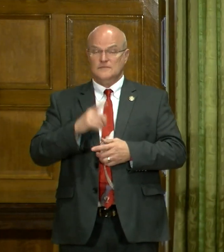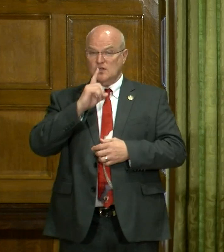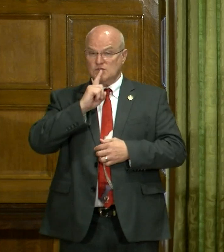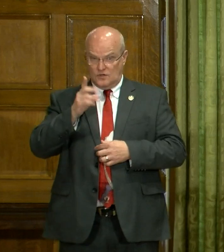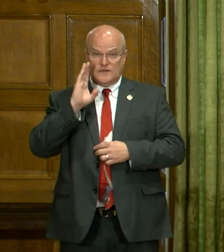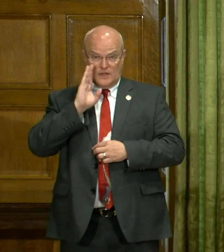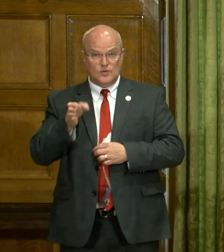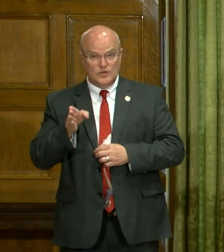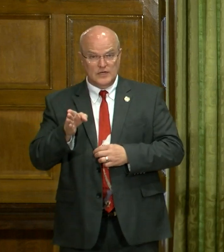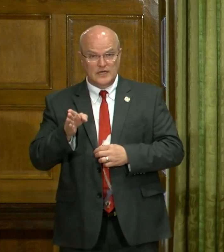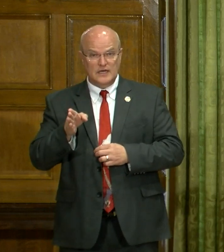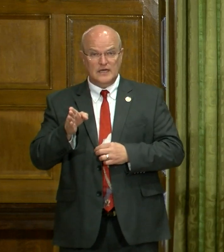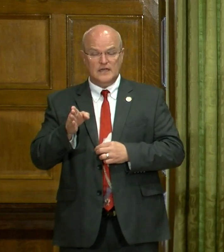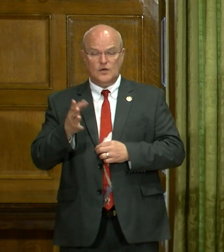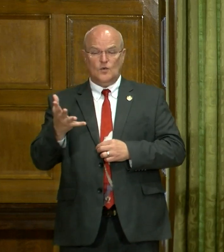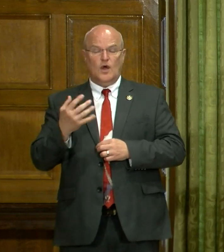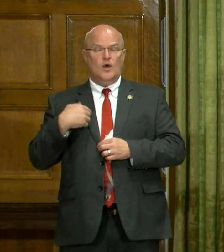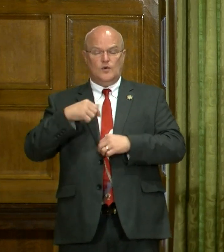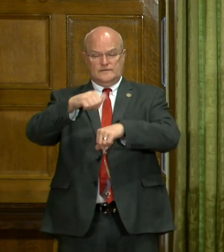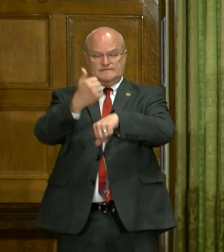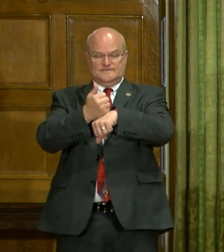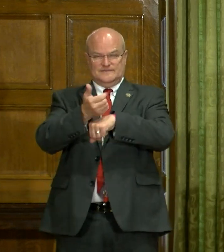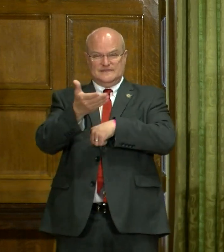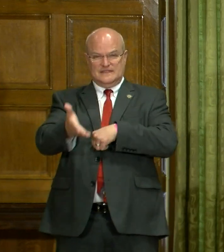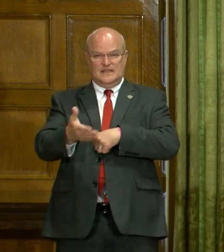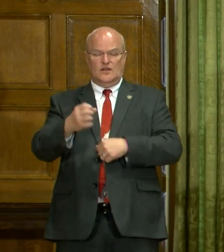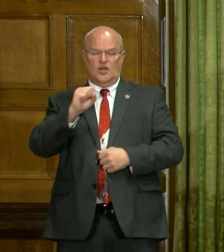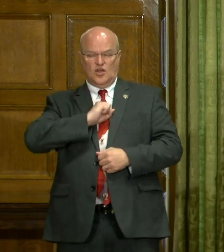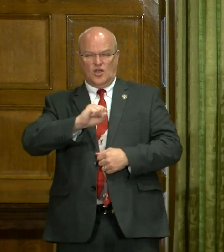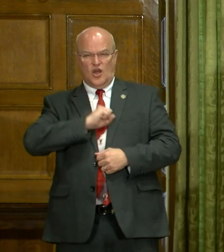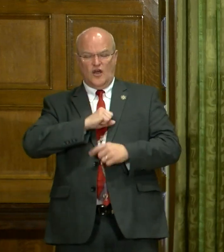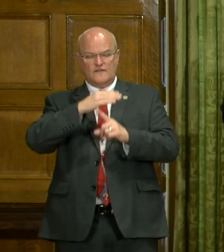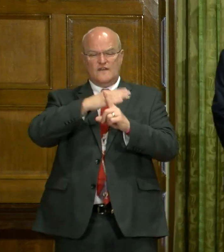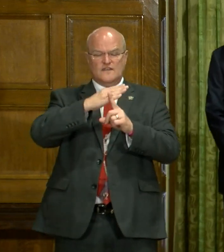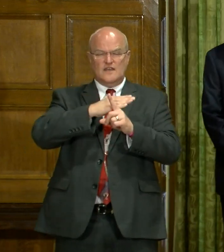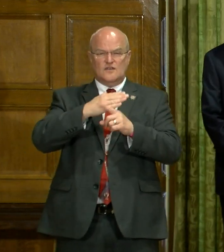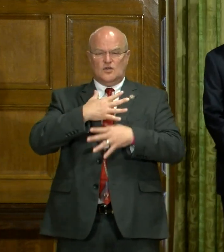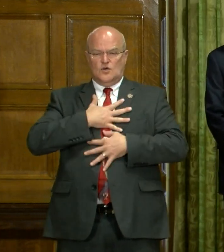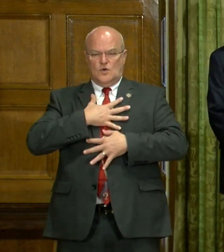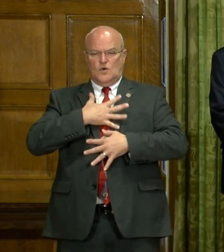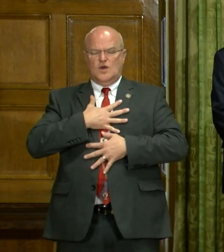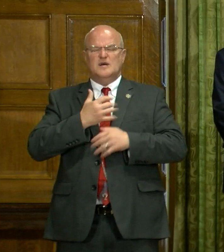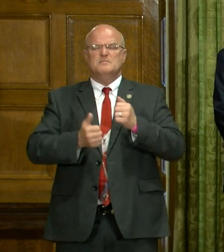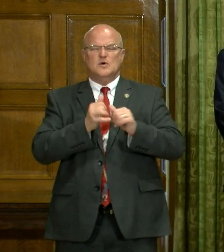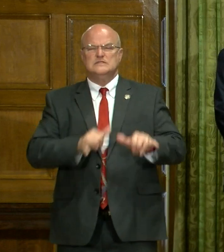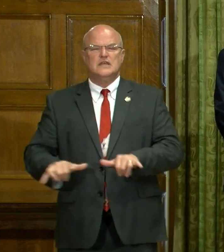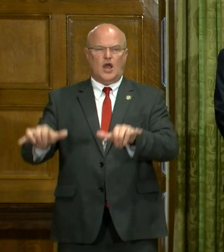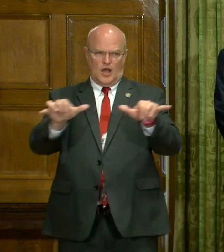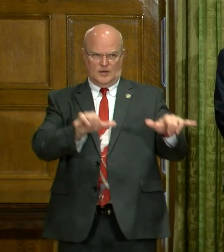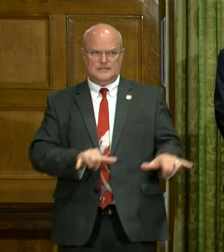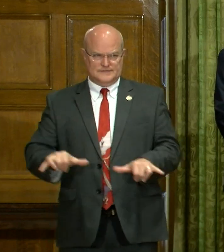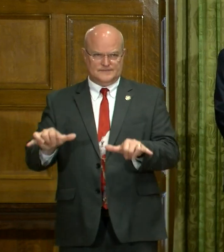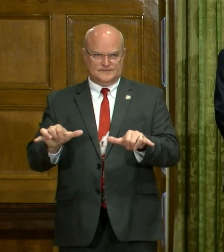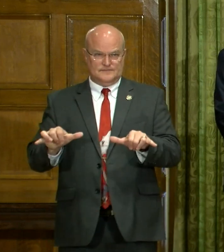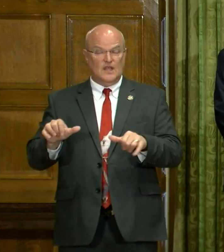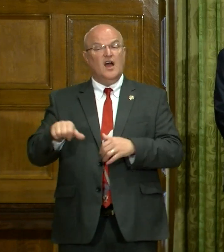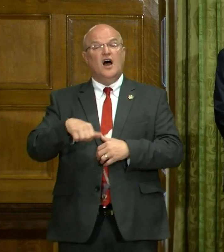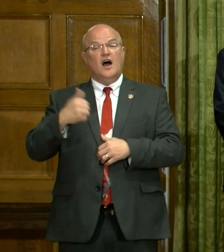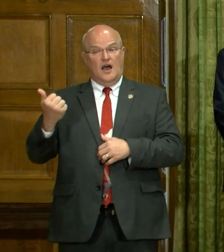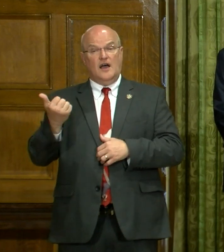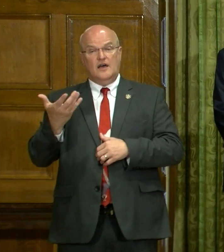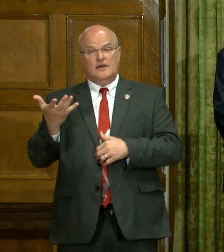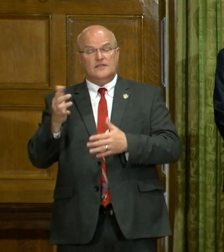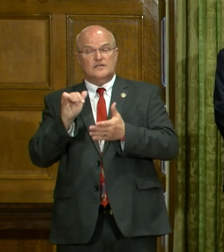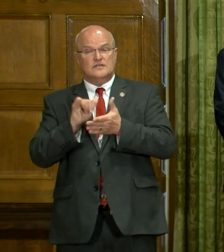Certainly they would. The symptoms that we put there, cough, fever, shortness of breath, are the most common symptoms. There are other